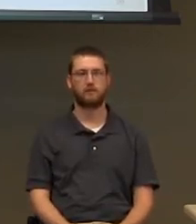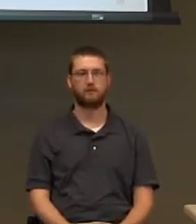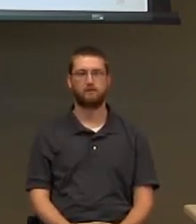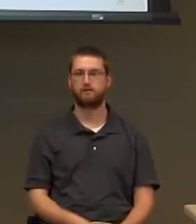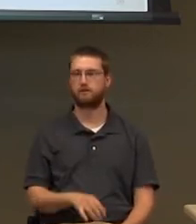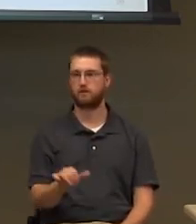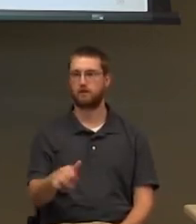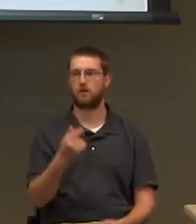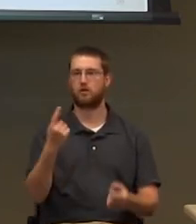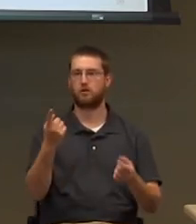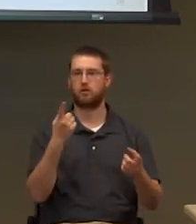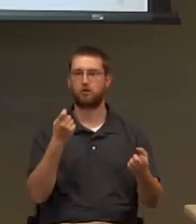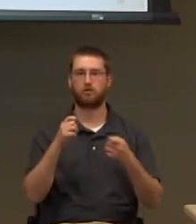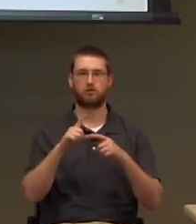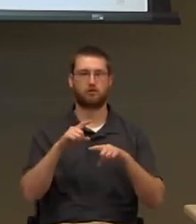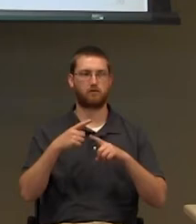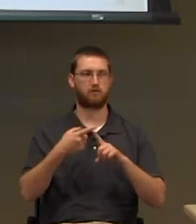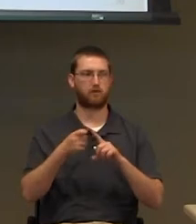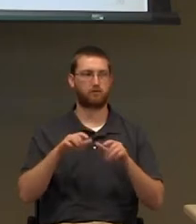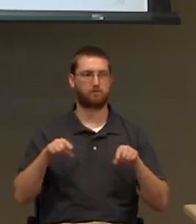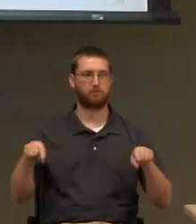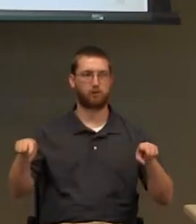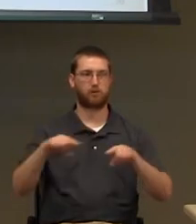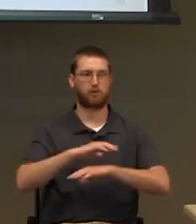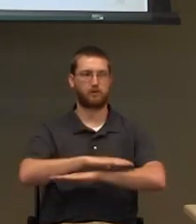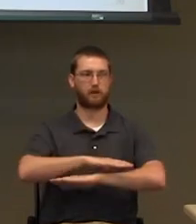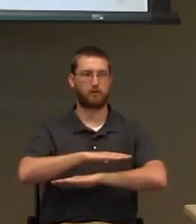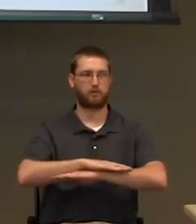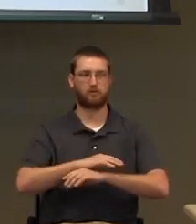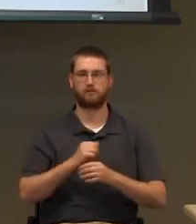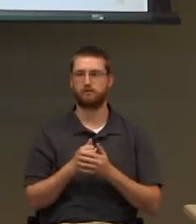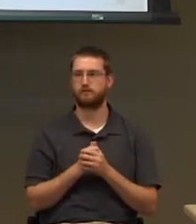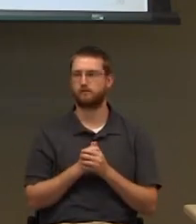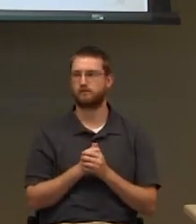Any more questions from the table?